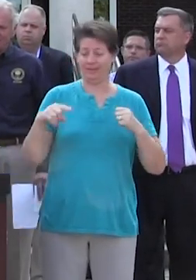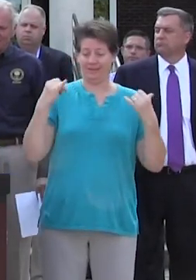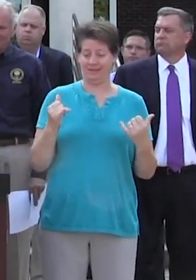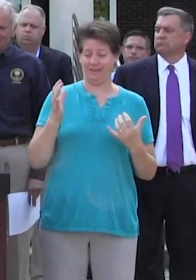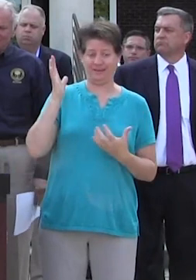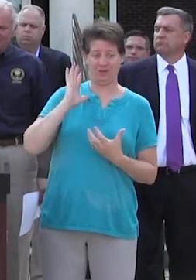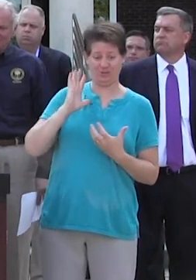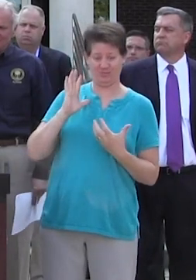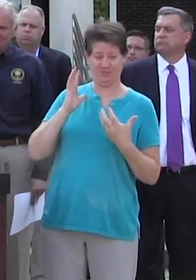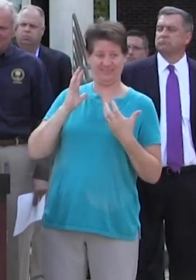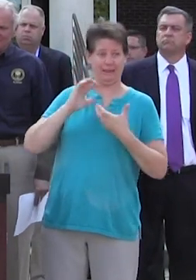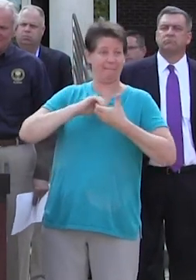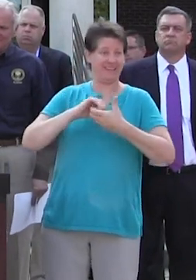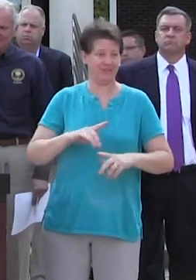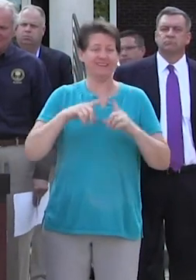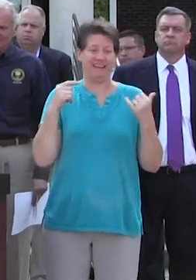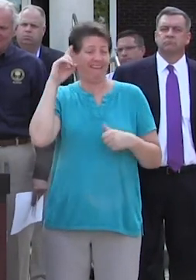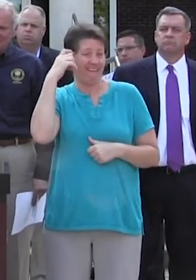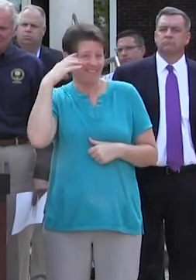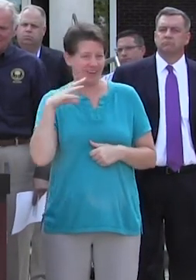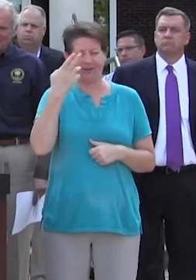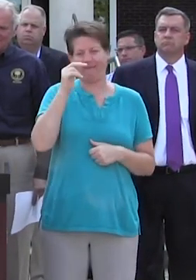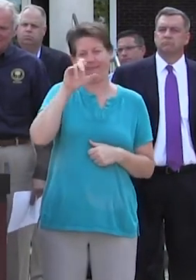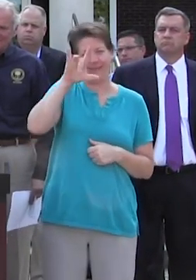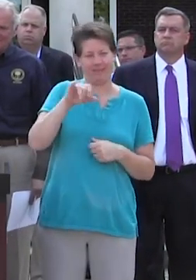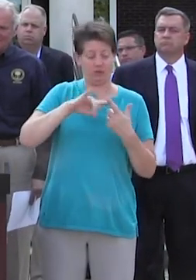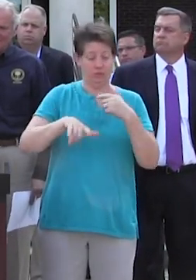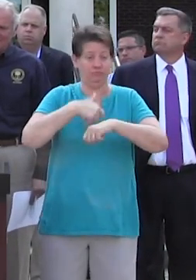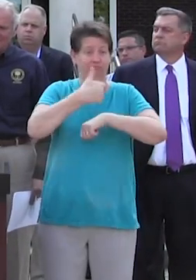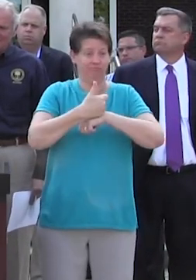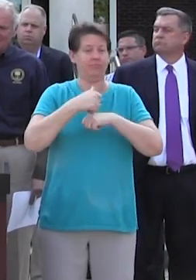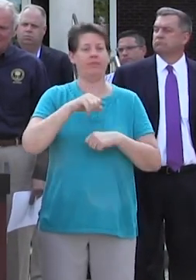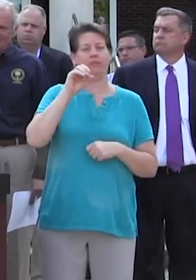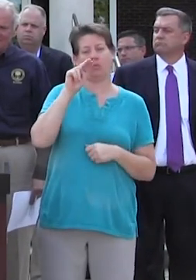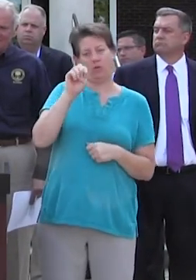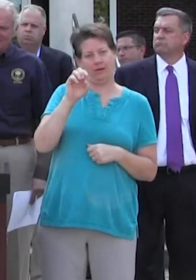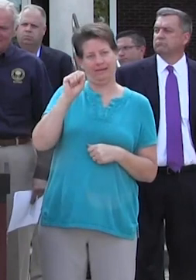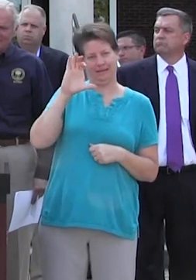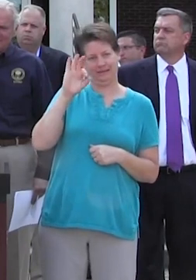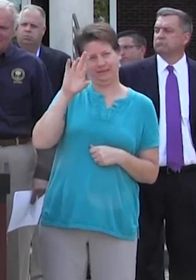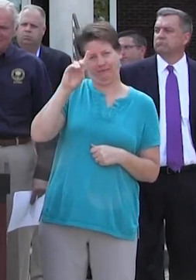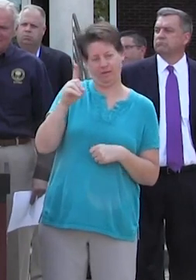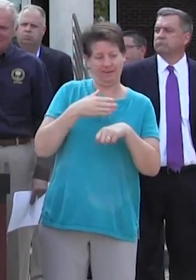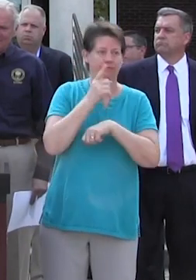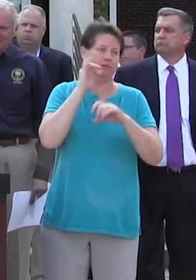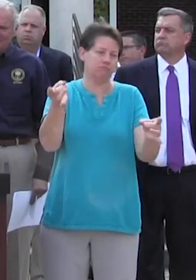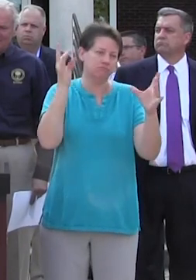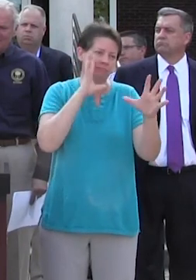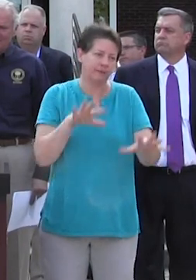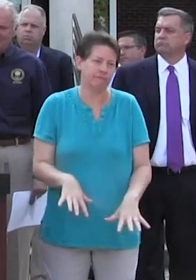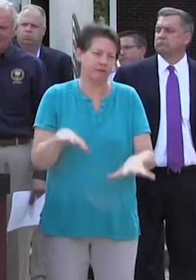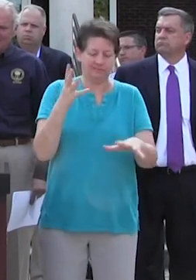then Governor Haley, to establish the One SC Fund after the horrific floods in